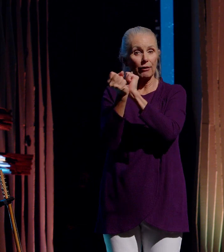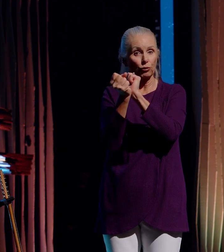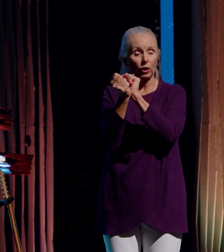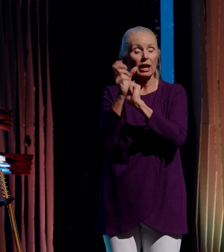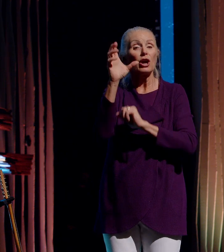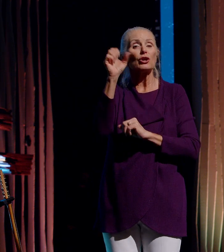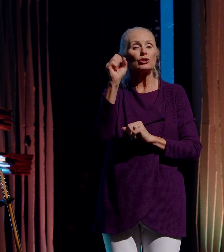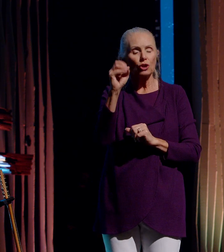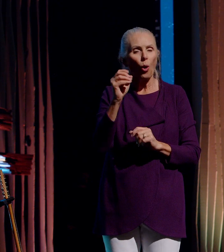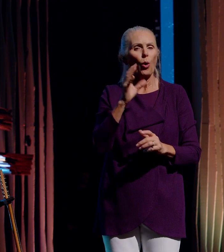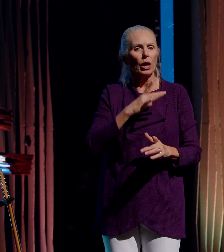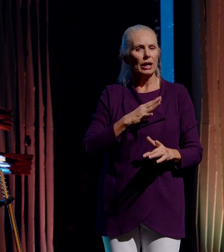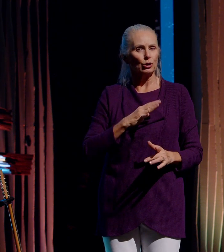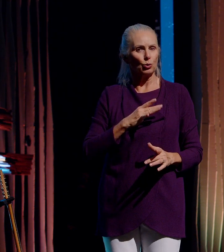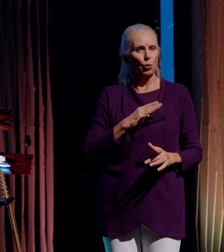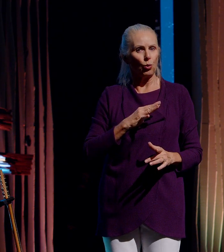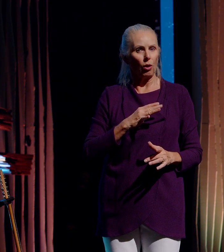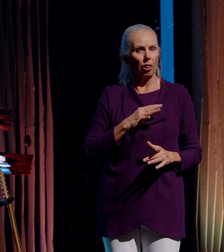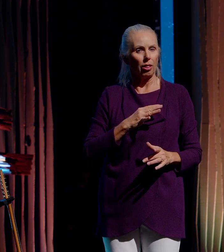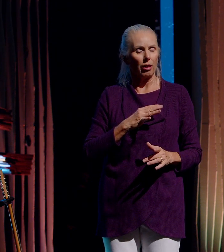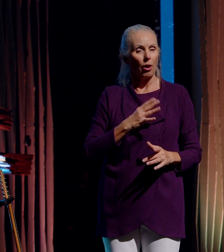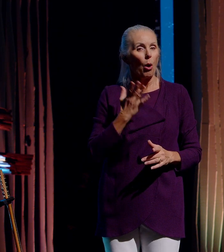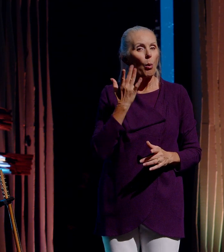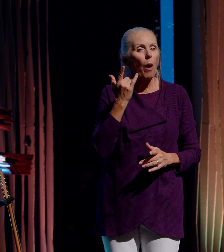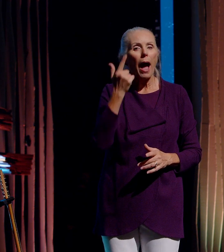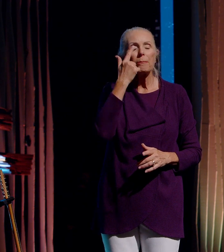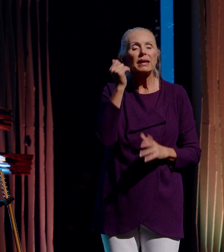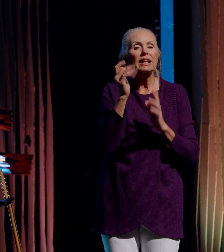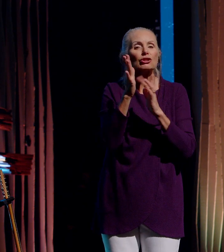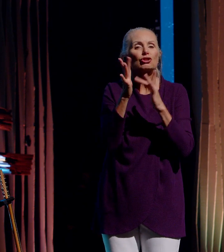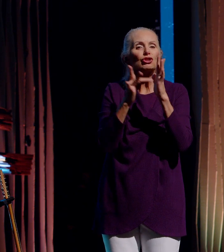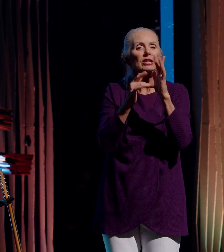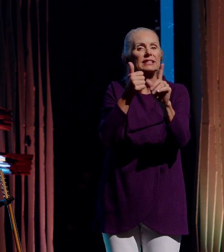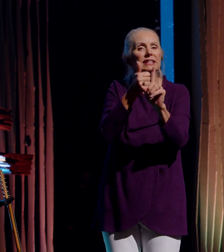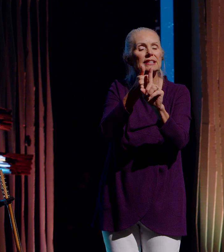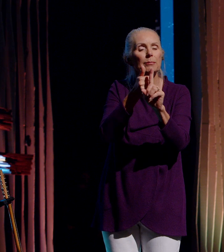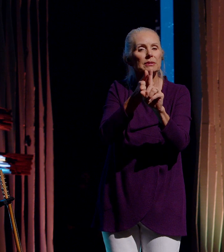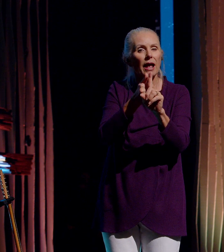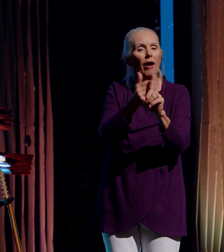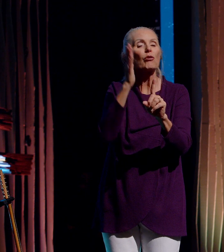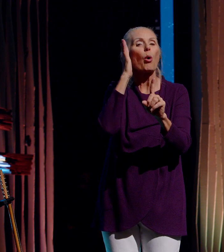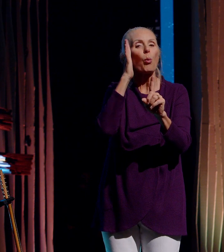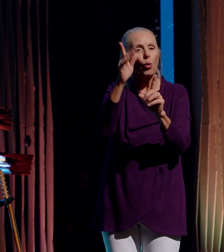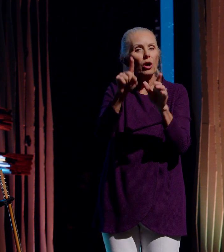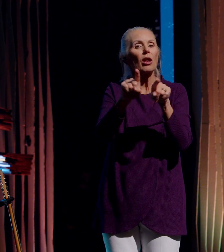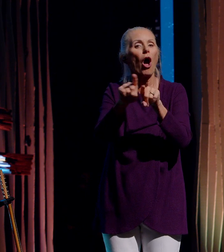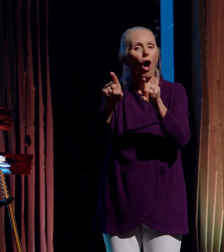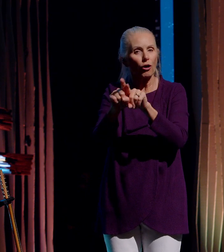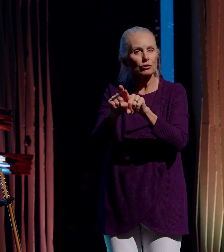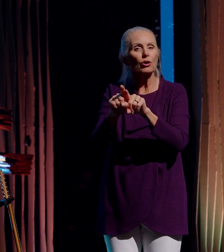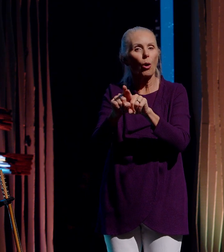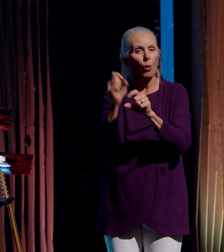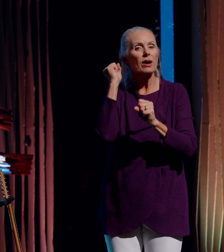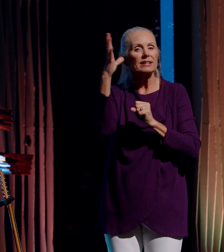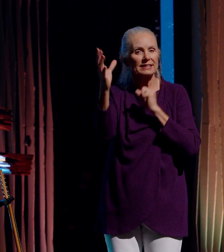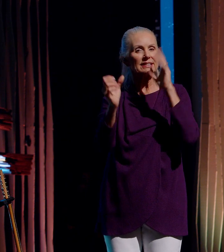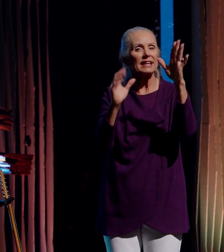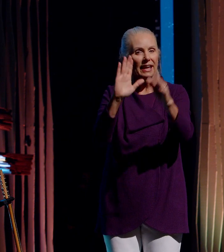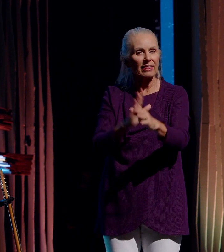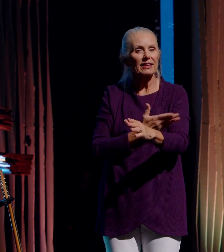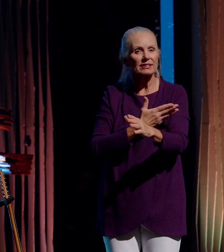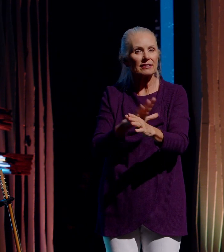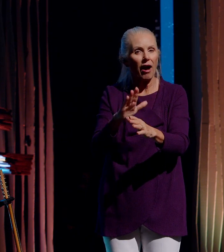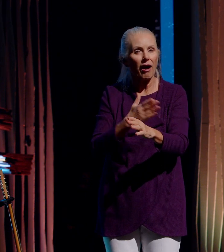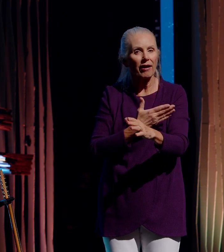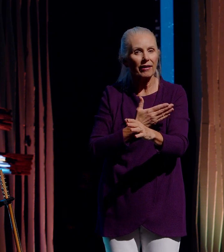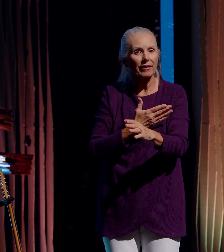Jesus himself would have sung these songs in the days leading up to his death, as it was a time of Passover when he